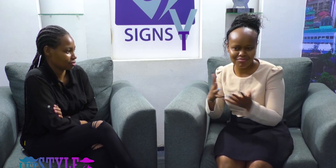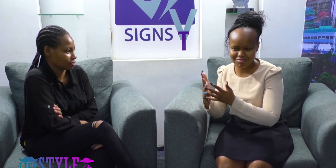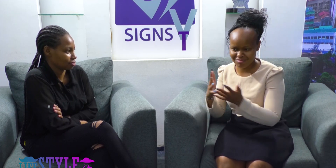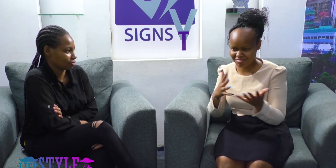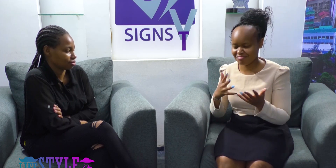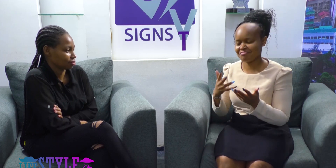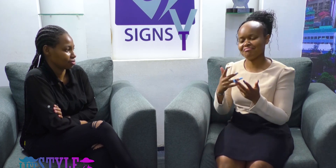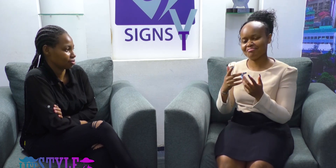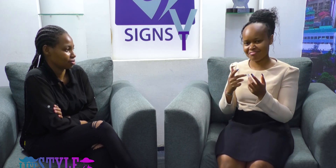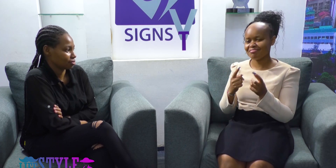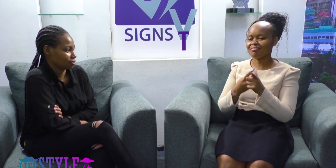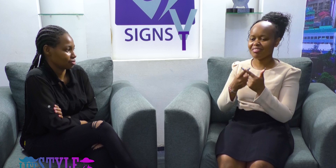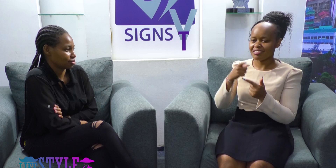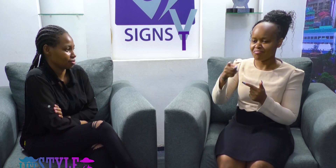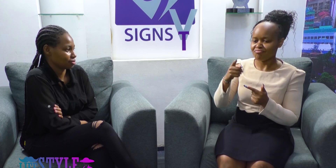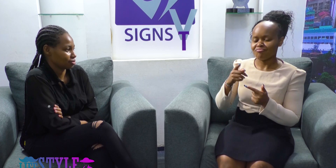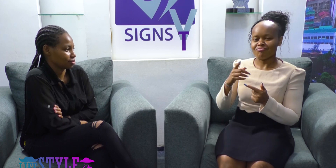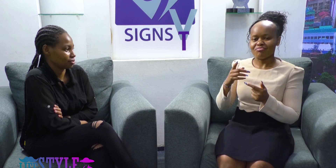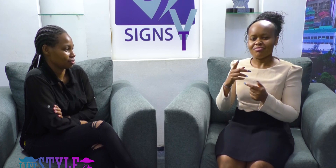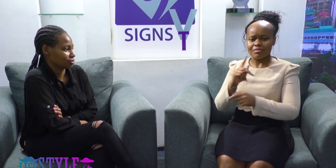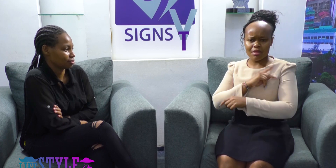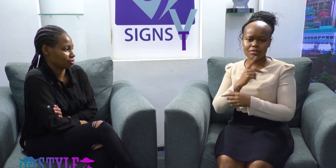TV and